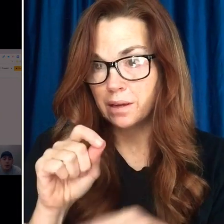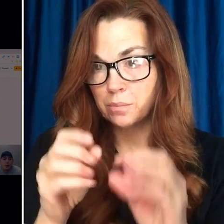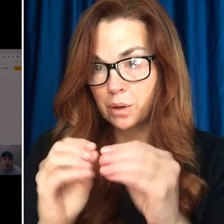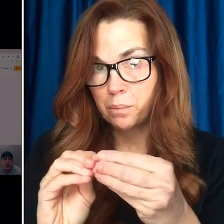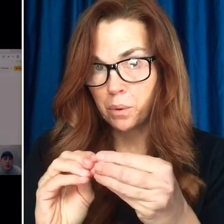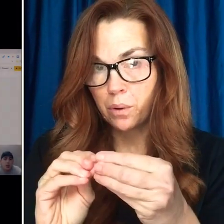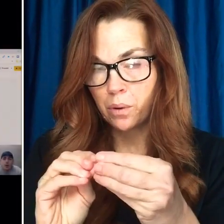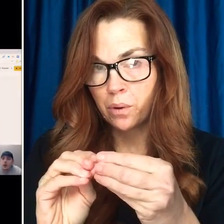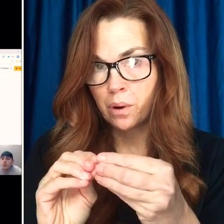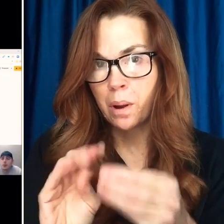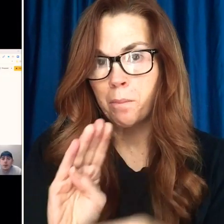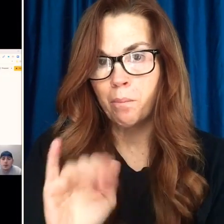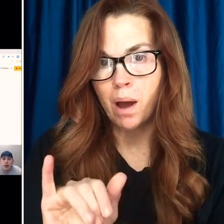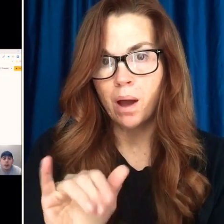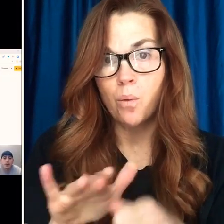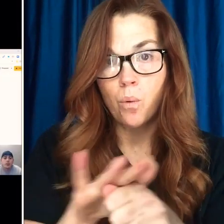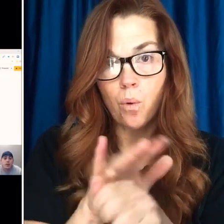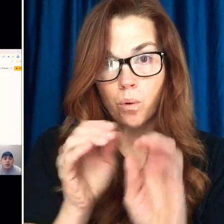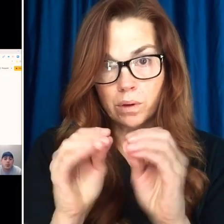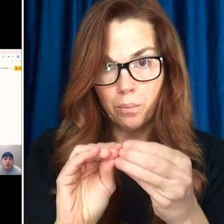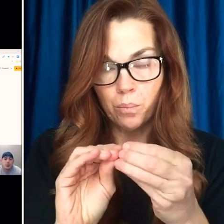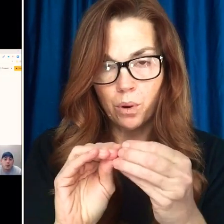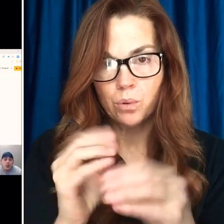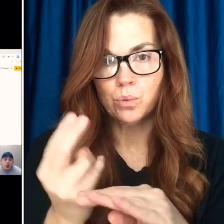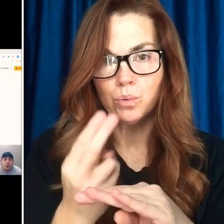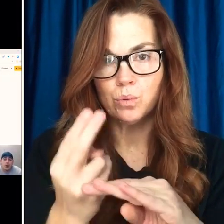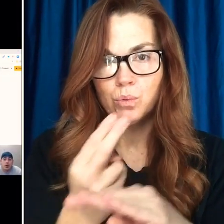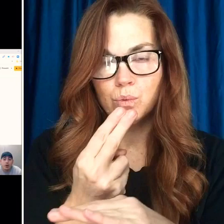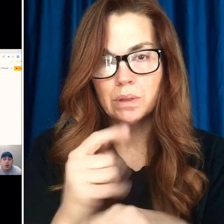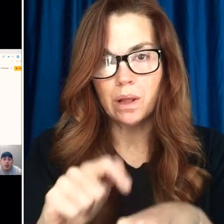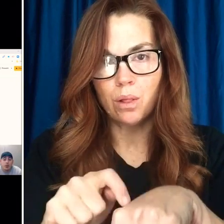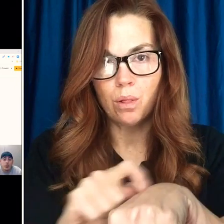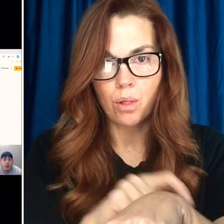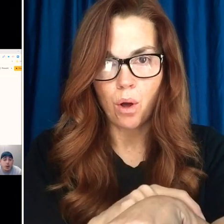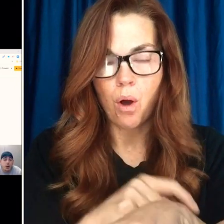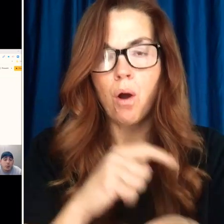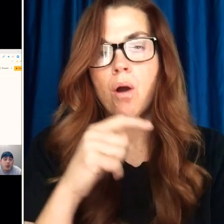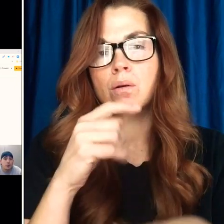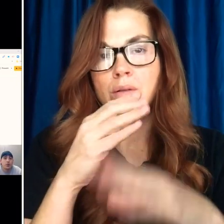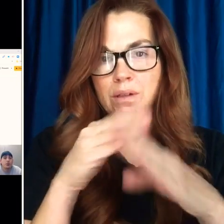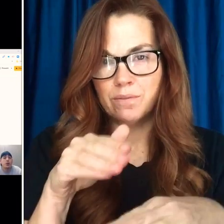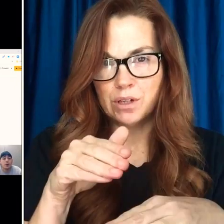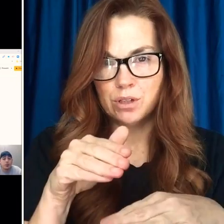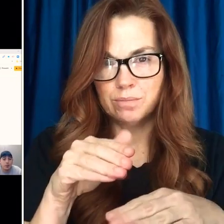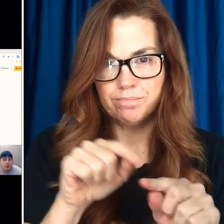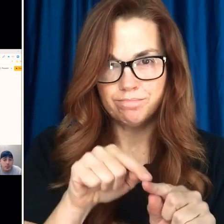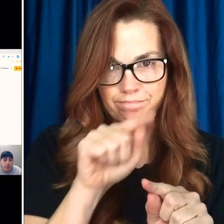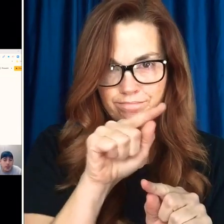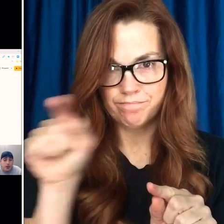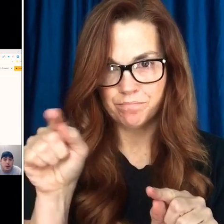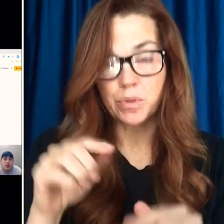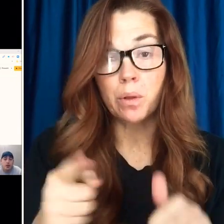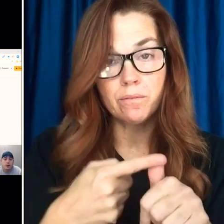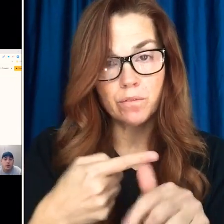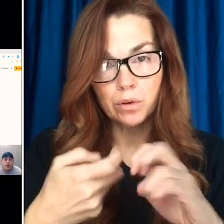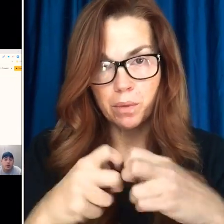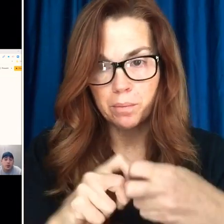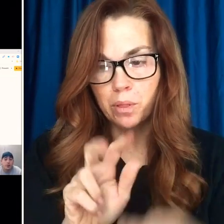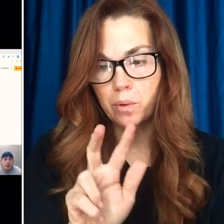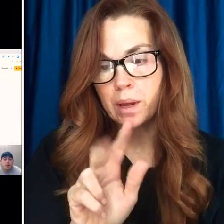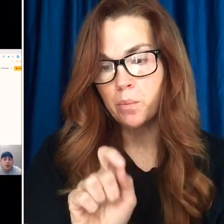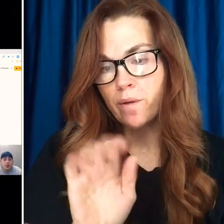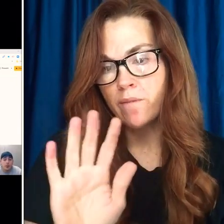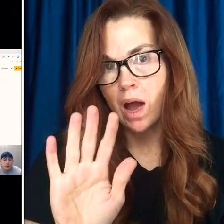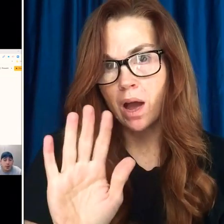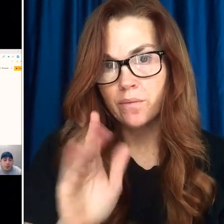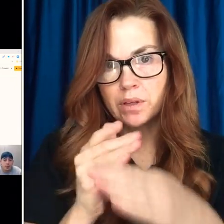So for today's assignment, y'all are going to be dividing decimals by a whole number by using long division. Okay, so let's